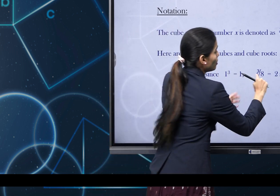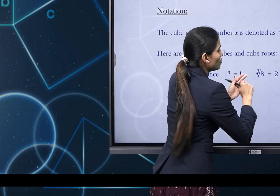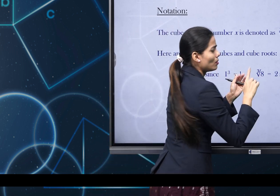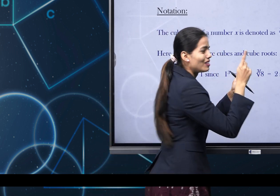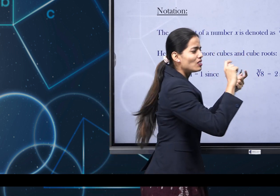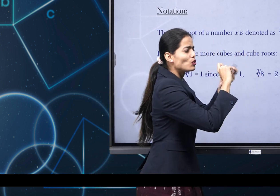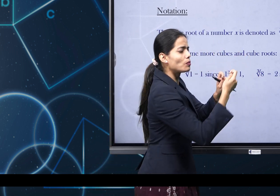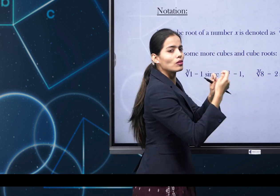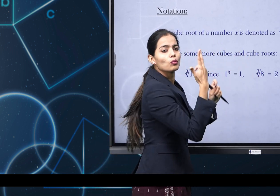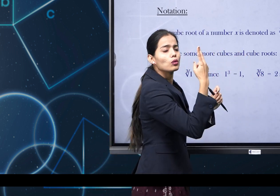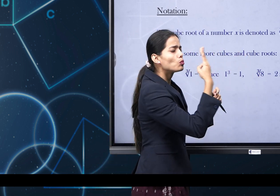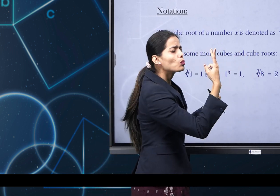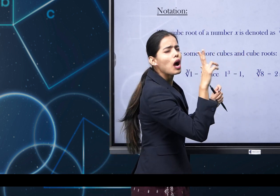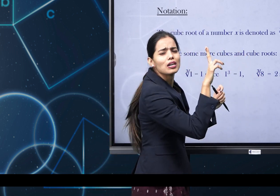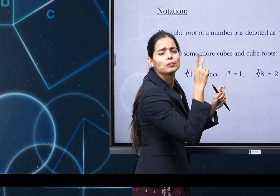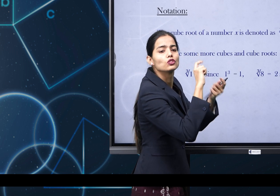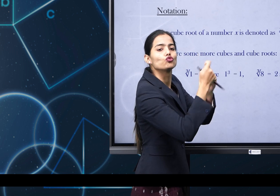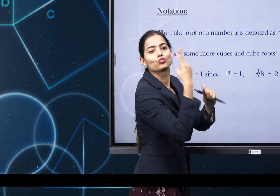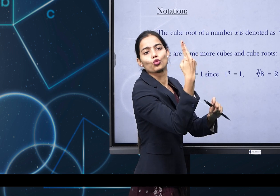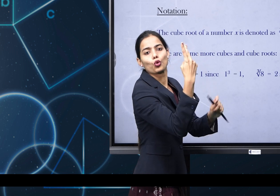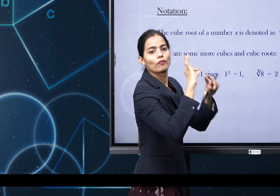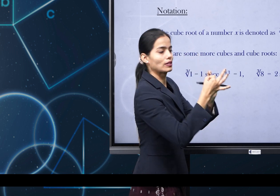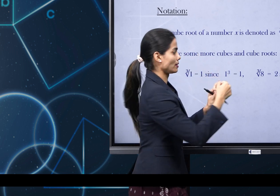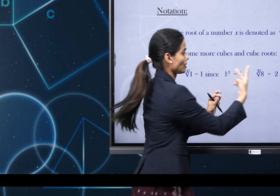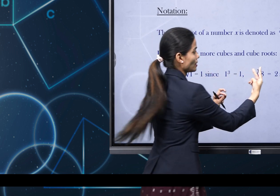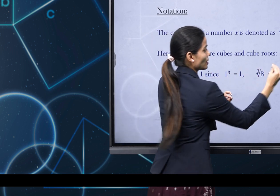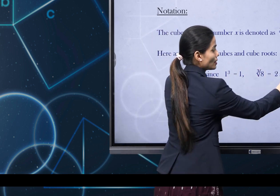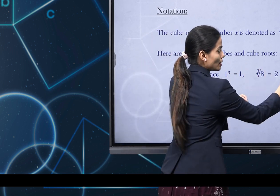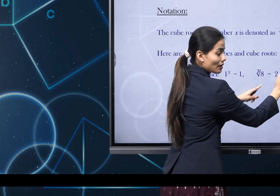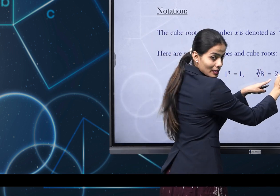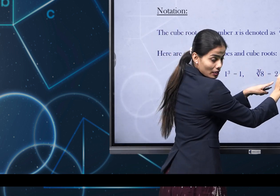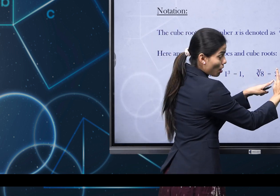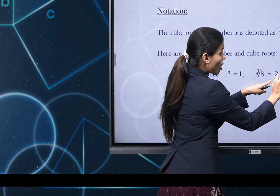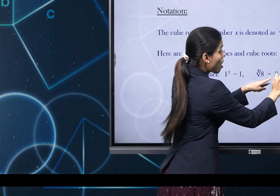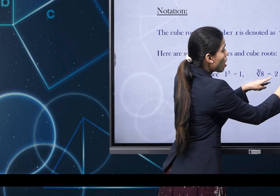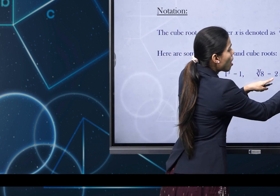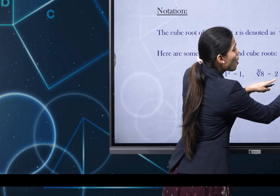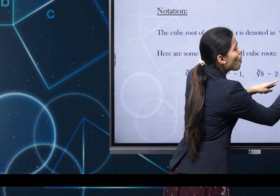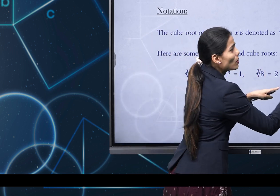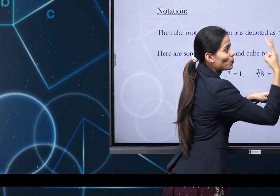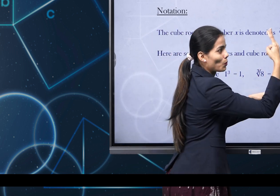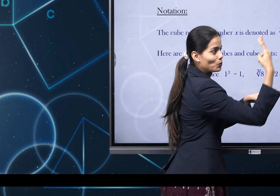Cube root 8 is equal to 2 since 2 cube is equal to 8.